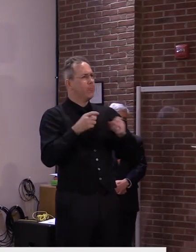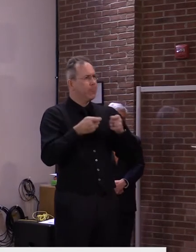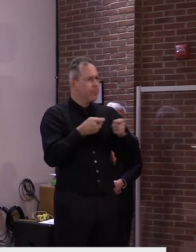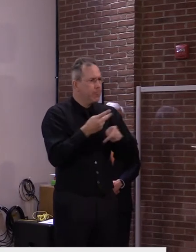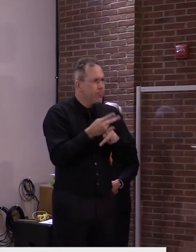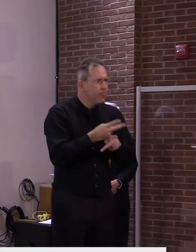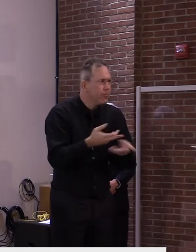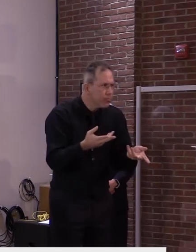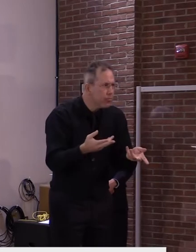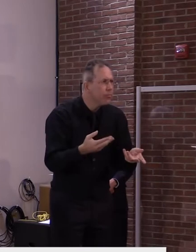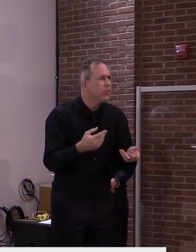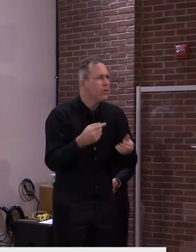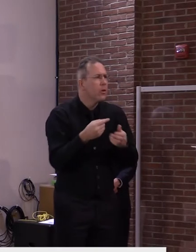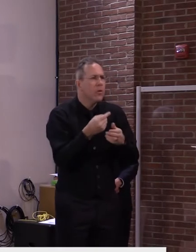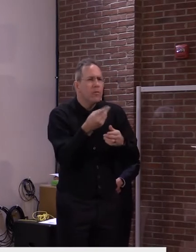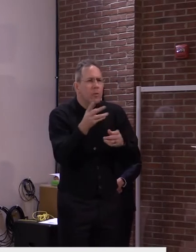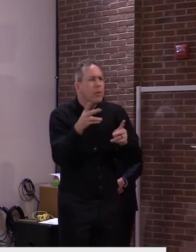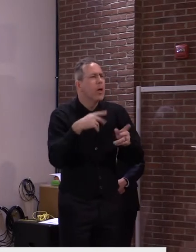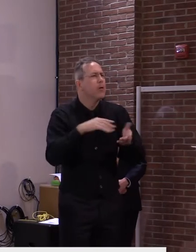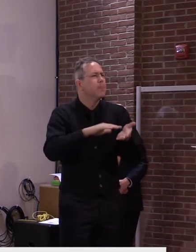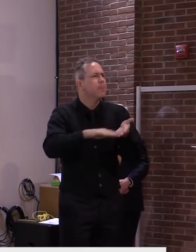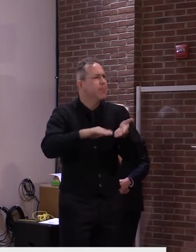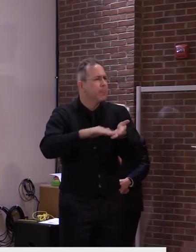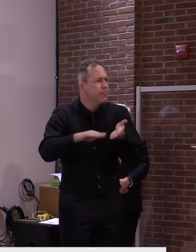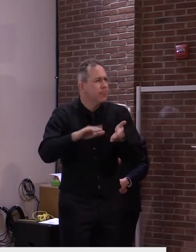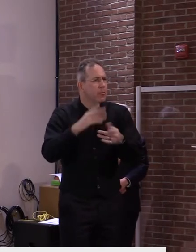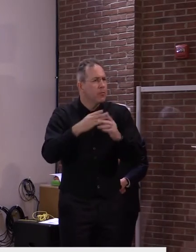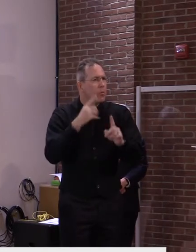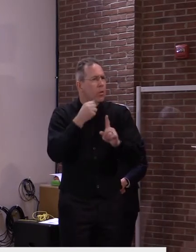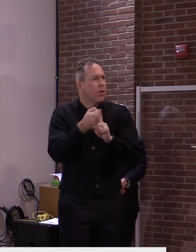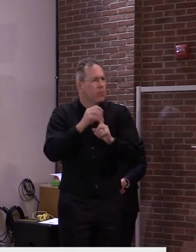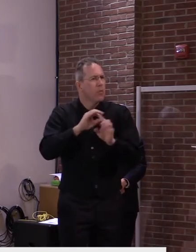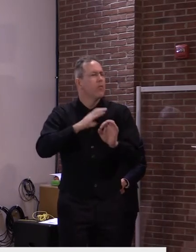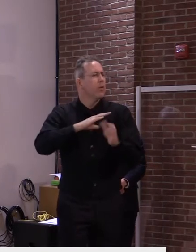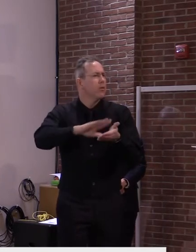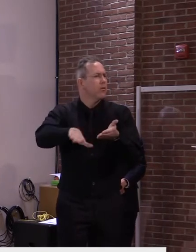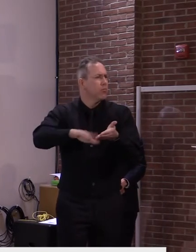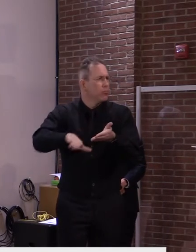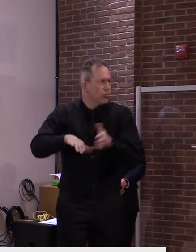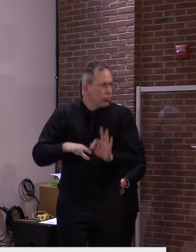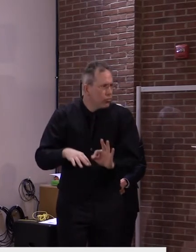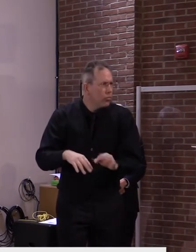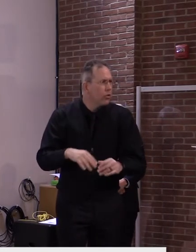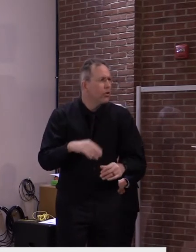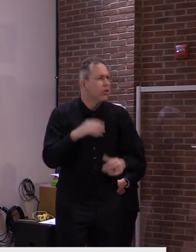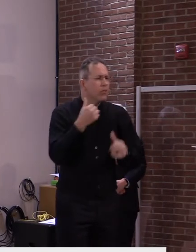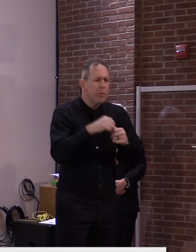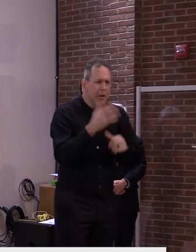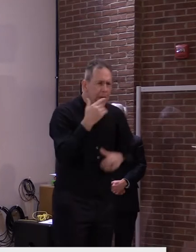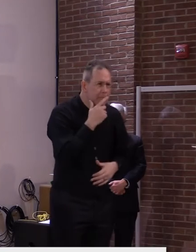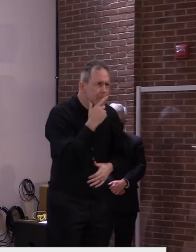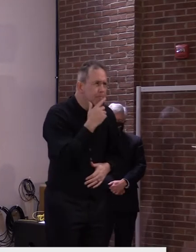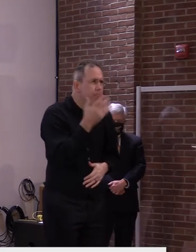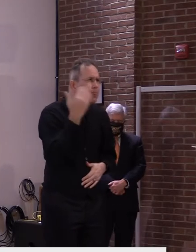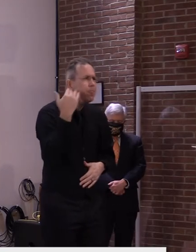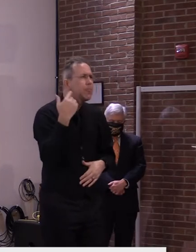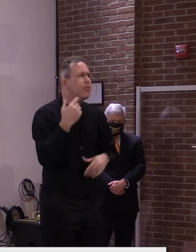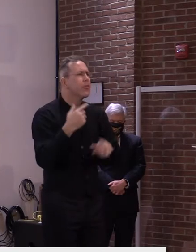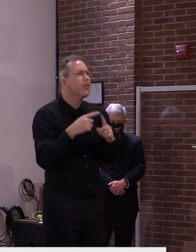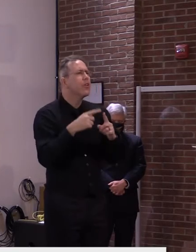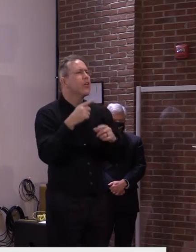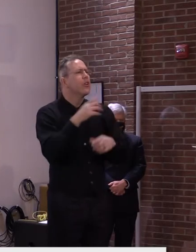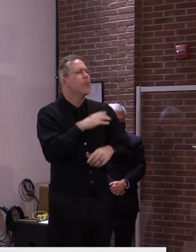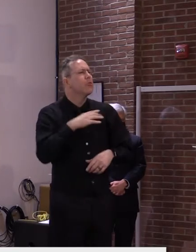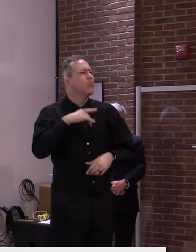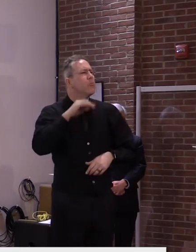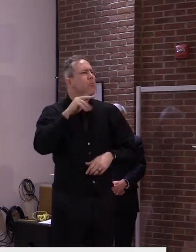again very carefully. Not that we're abutting against any of the guardrails that we commonly follow, but we have